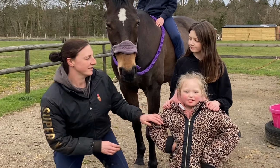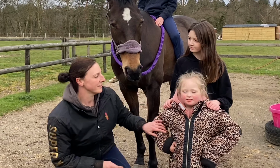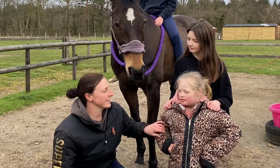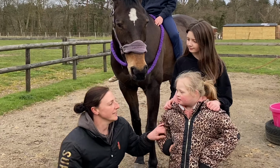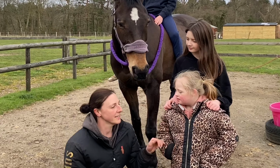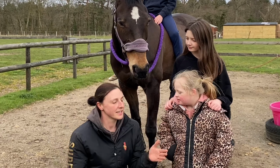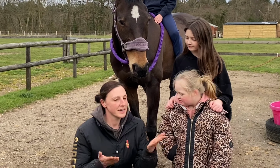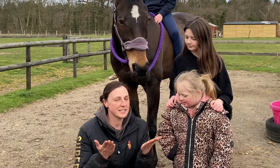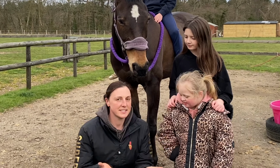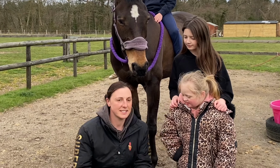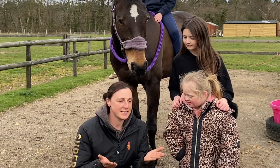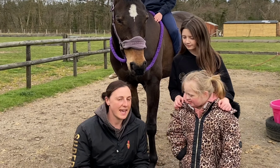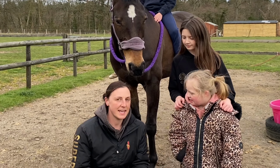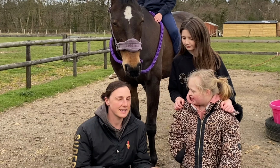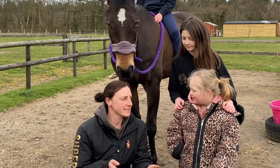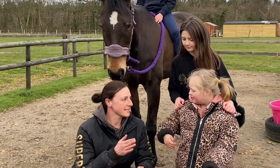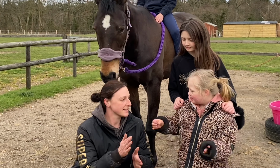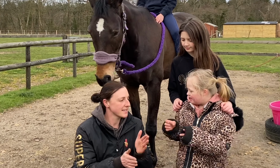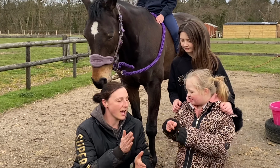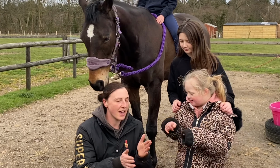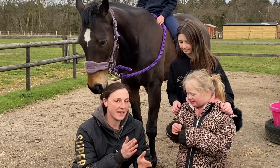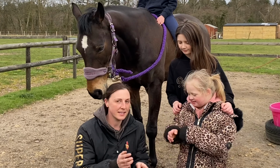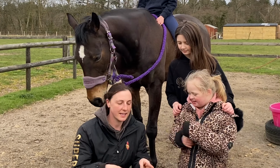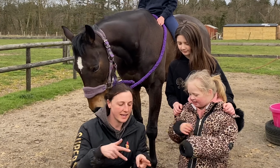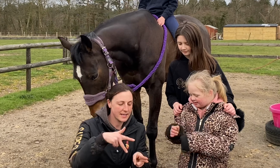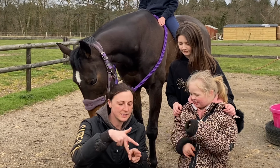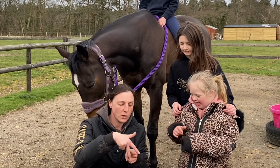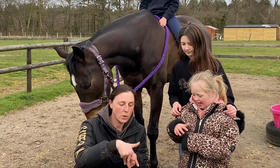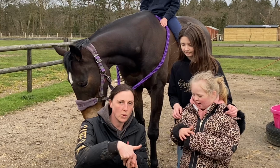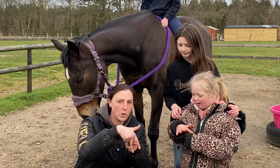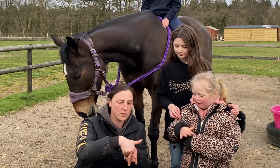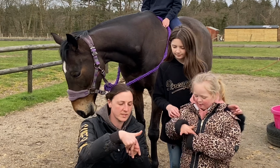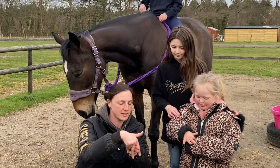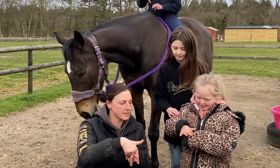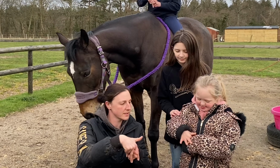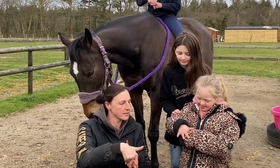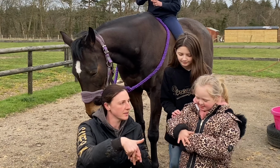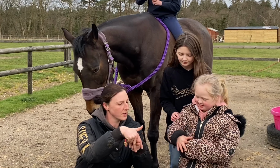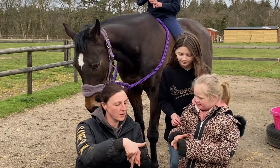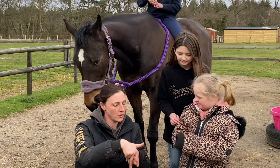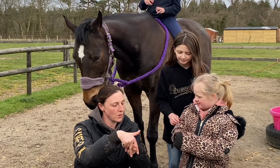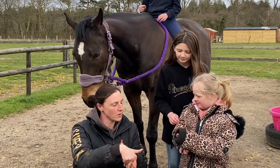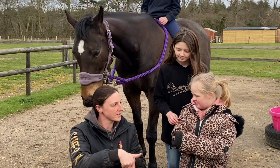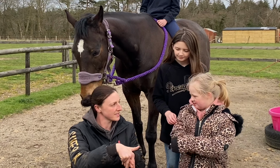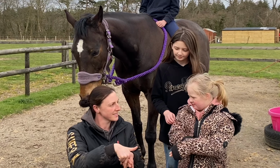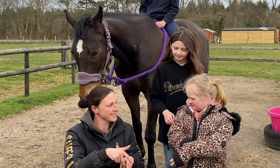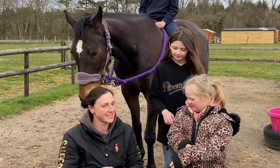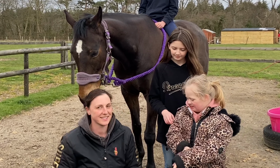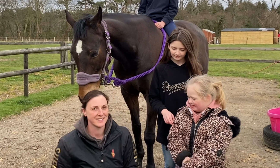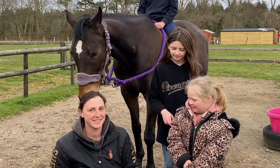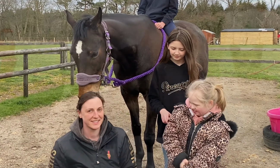Ready? Today's sign is horse. Horse. Really?